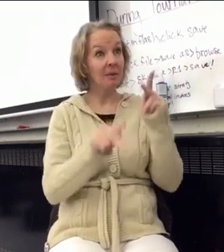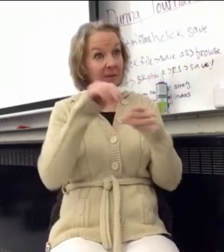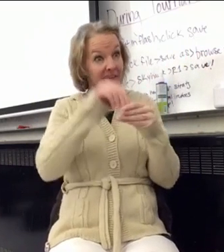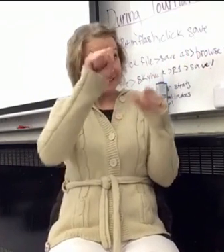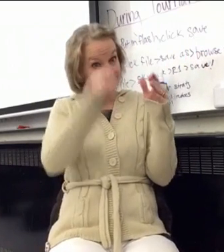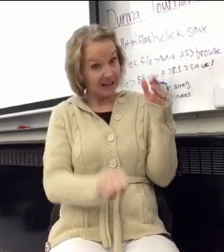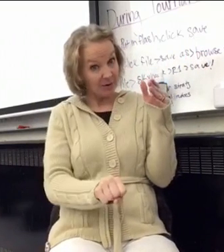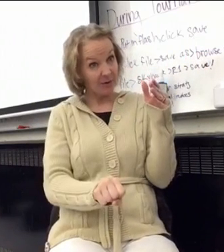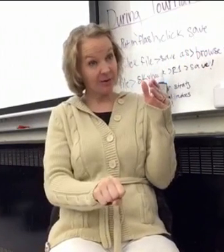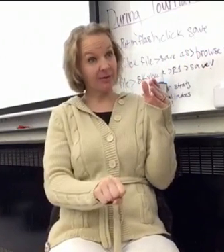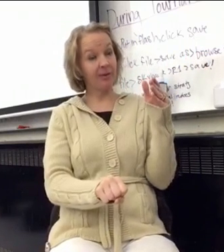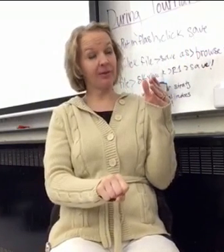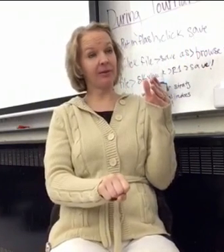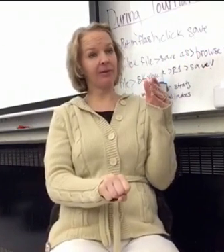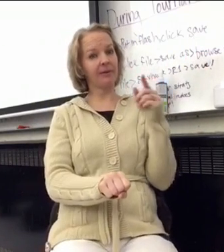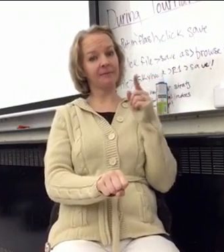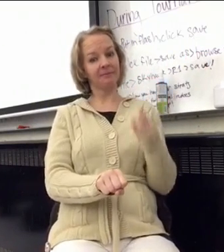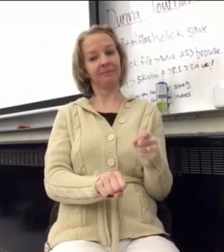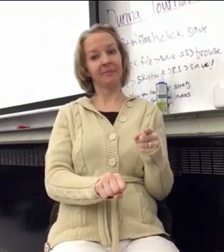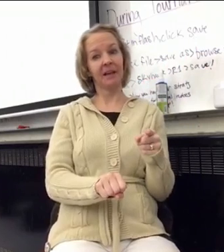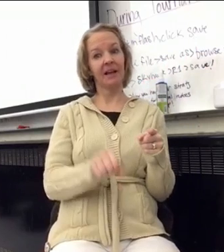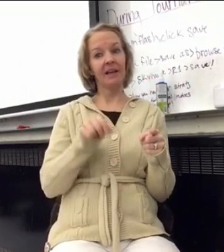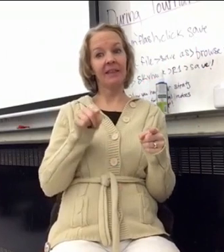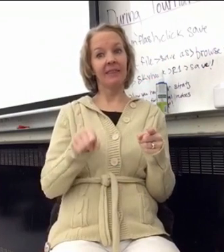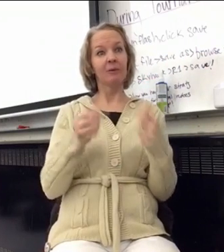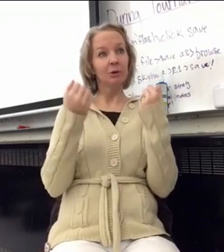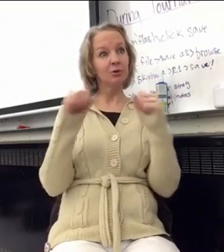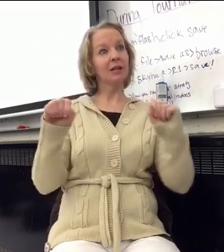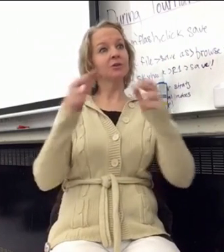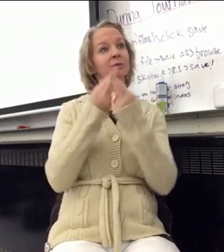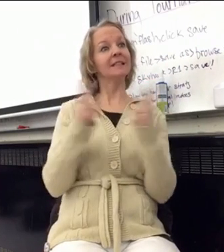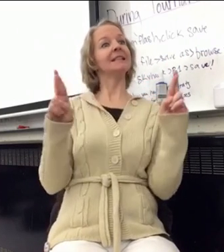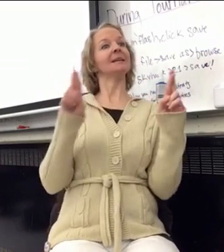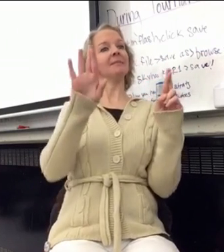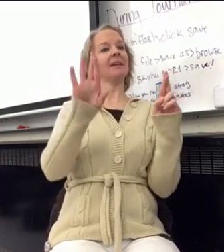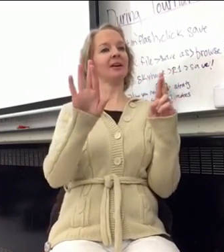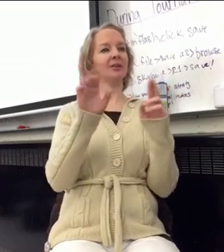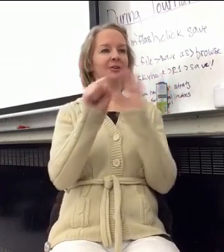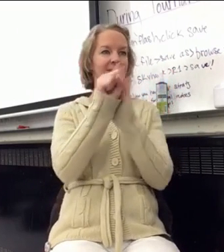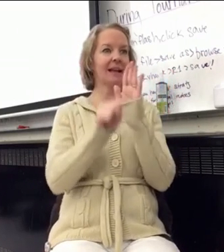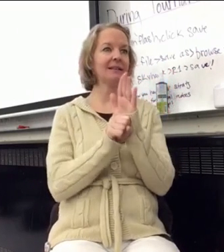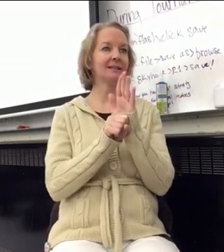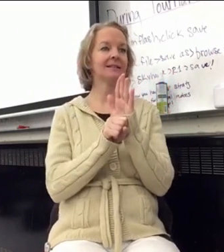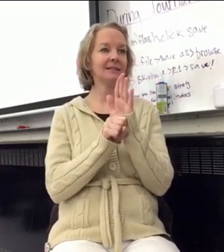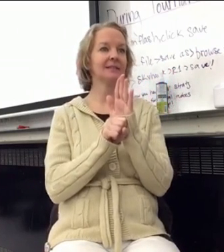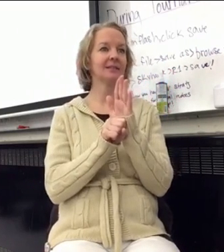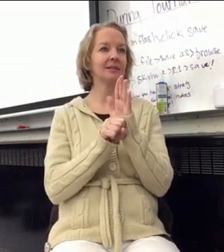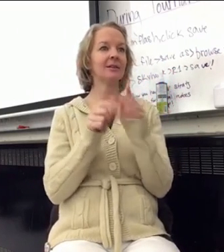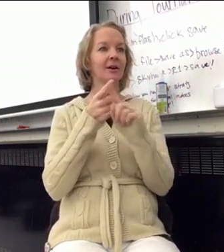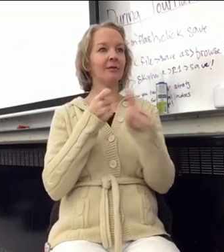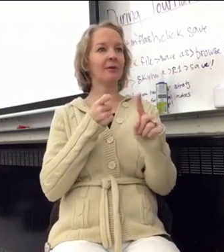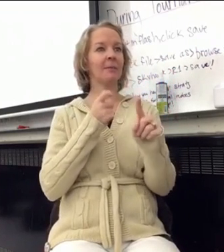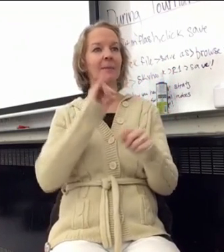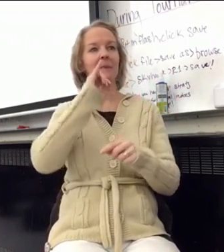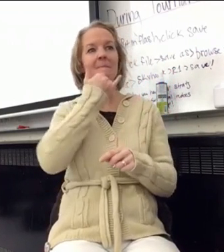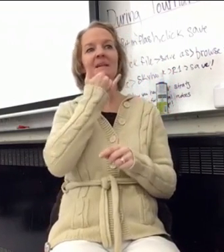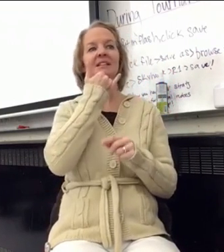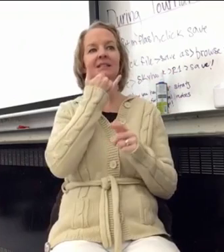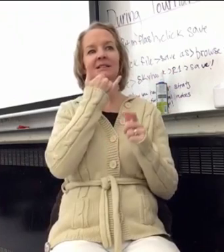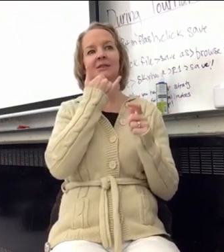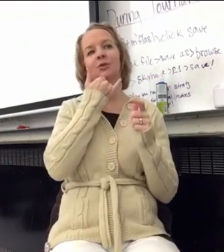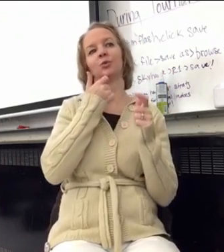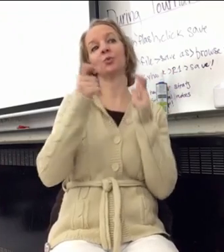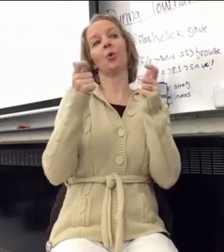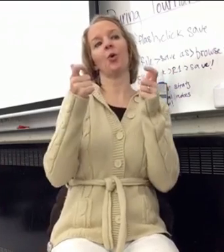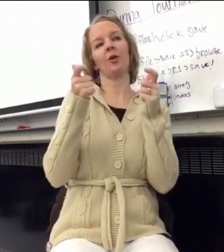will highlight, who sought to redeem their states from the misrule of the Republican